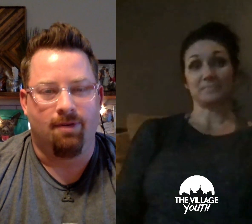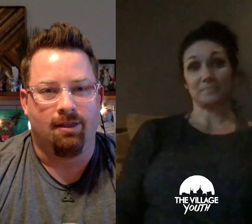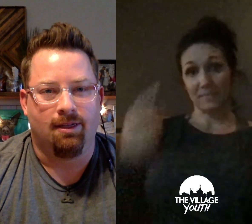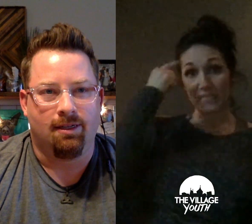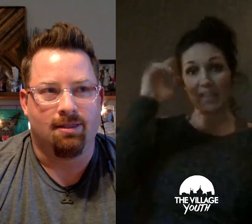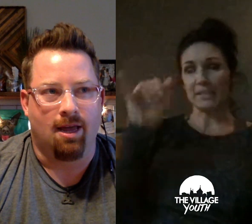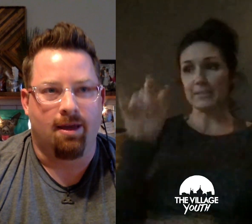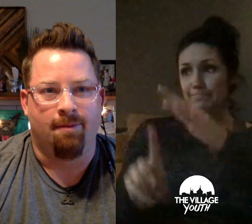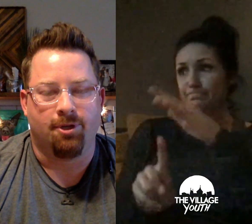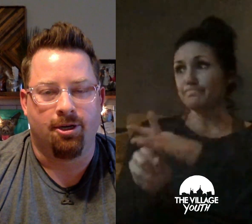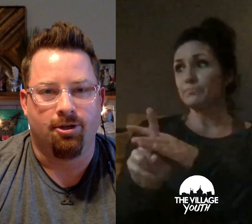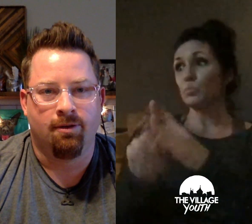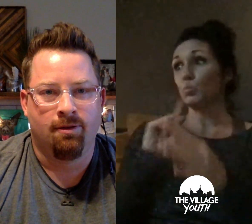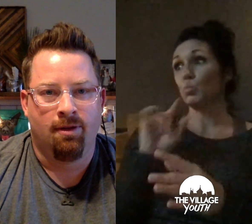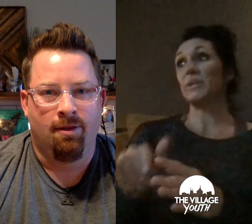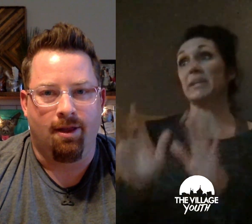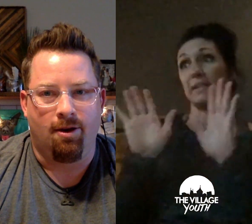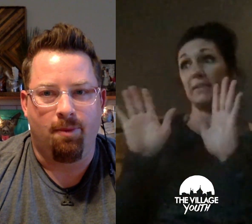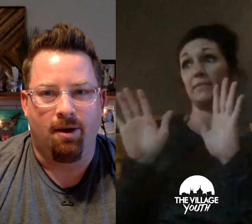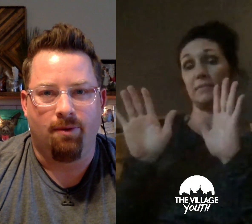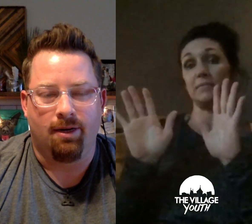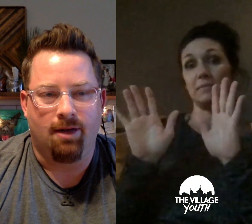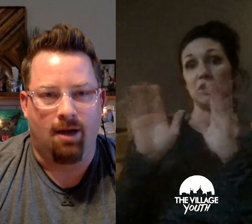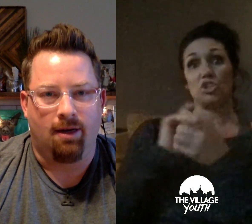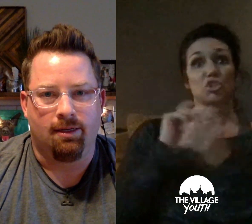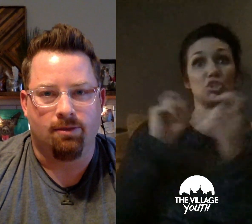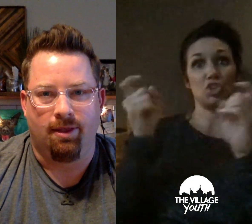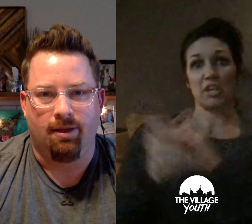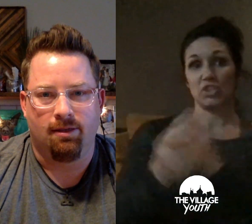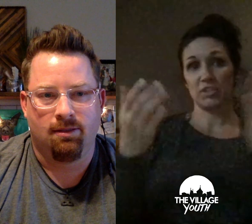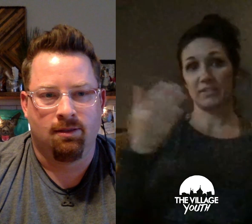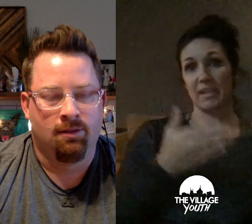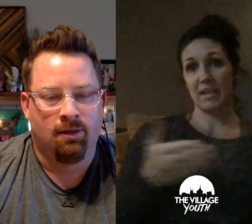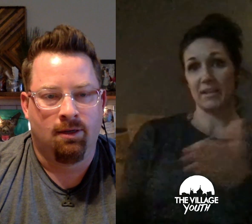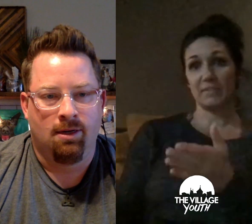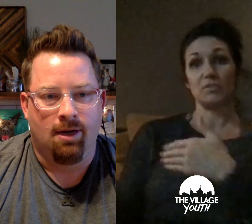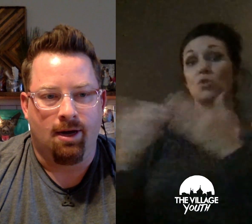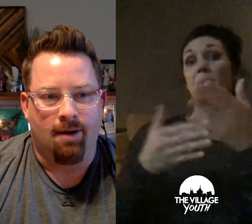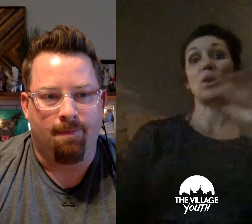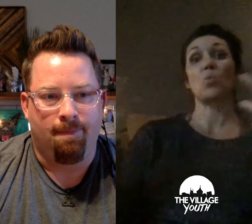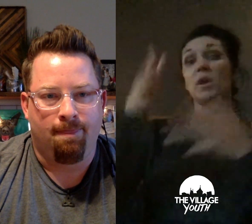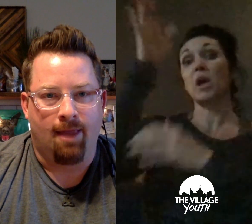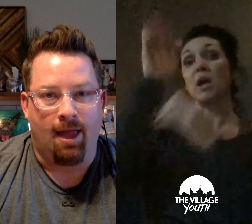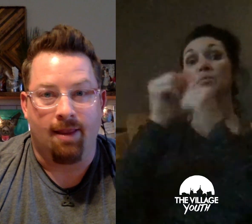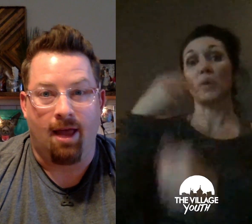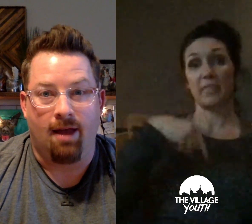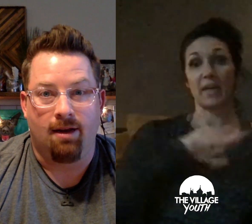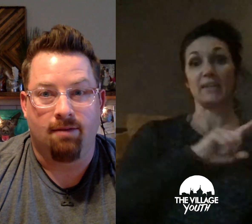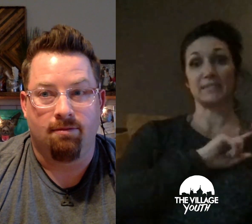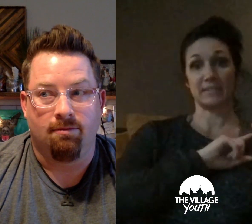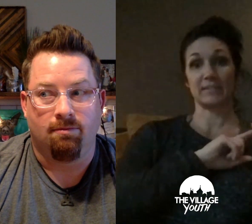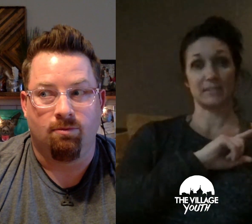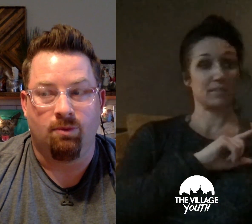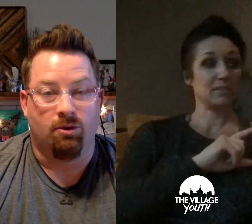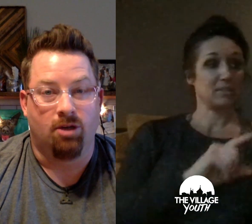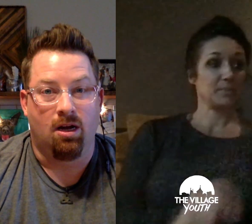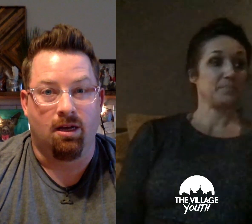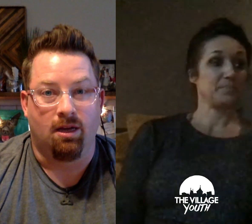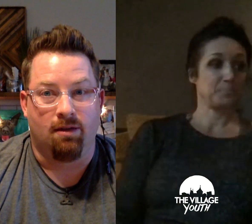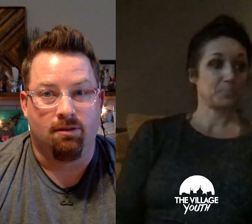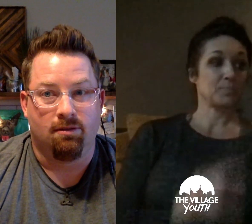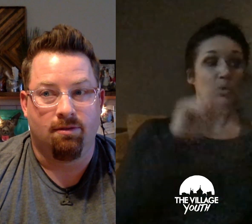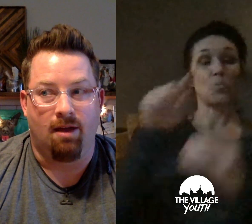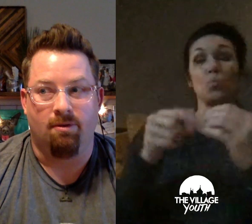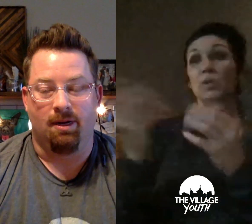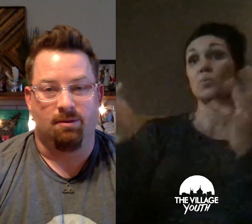presence that really is that game changer. That no matter what, God is with us. And that, when we were